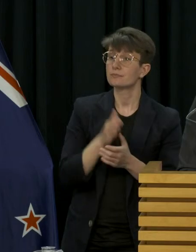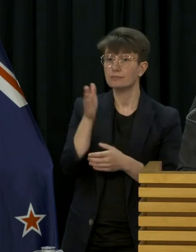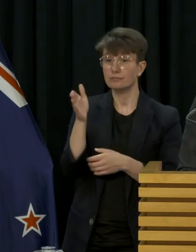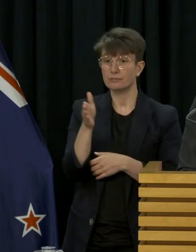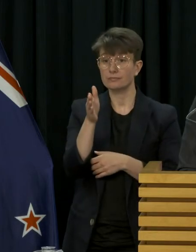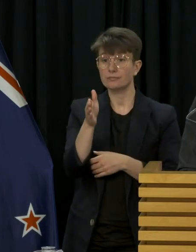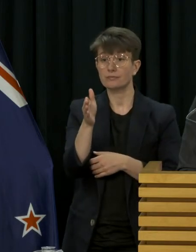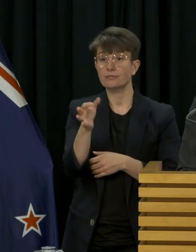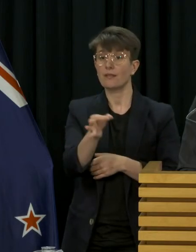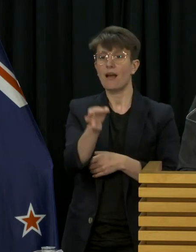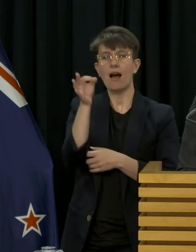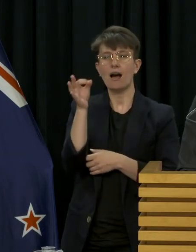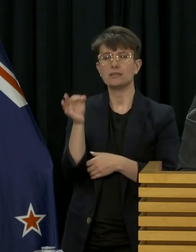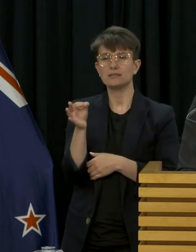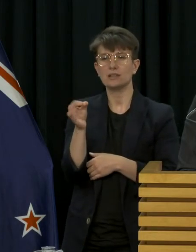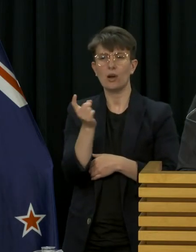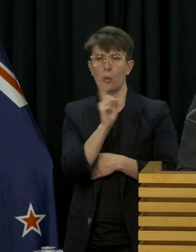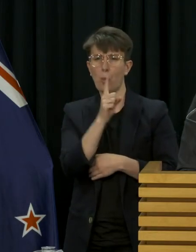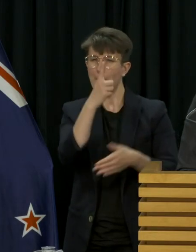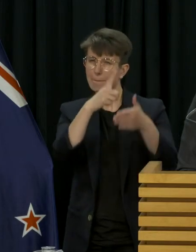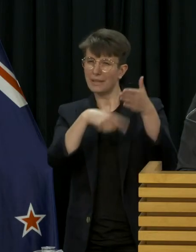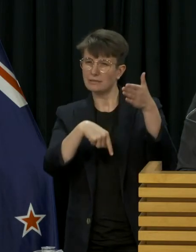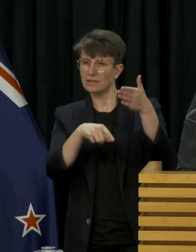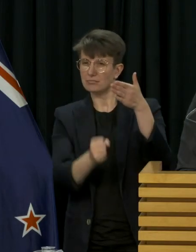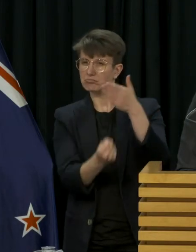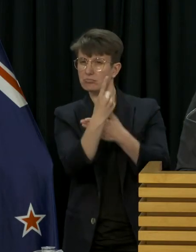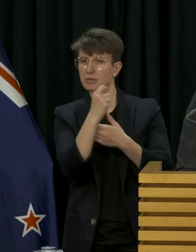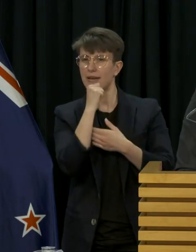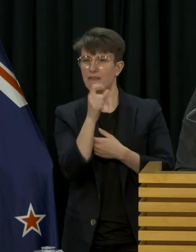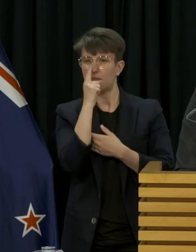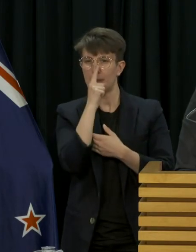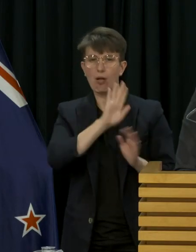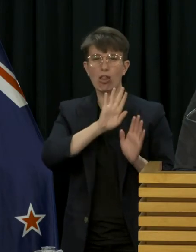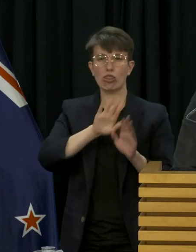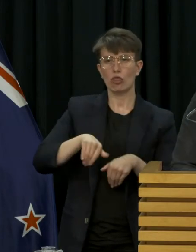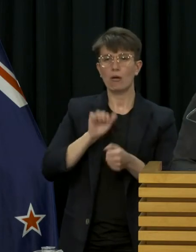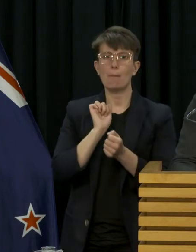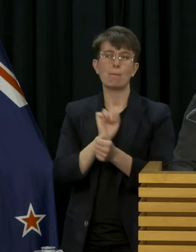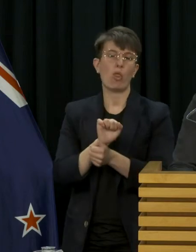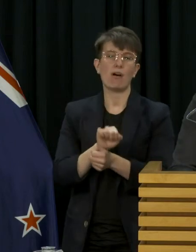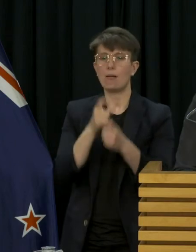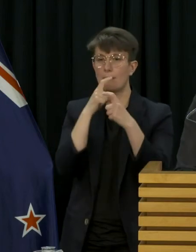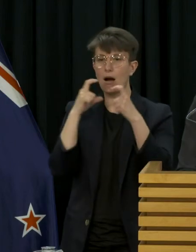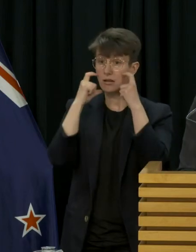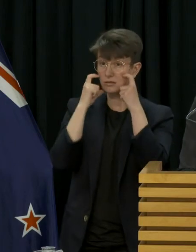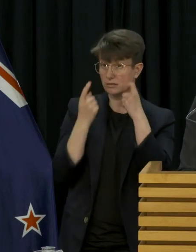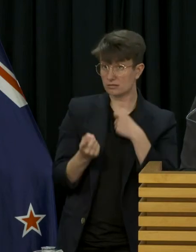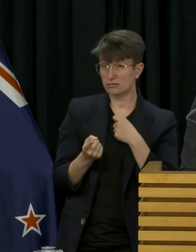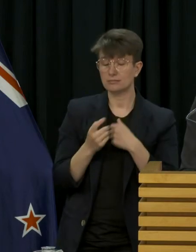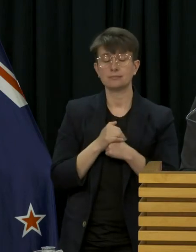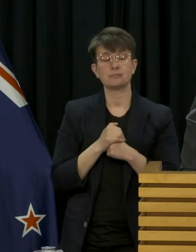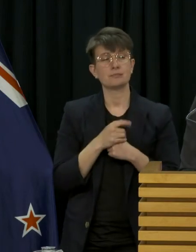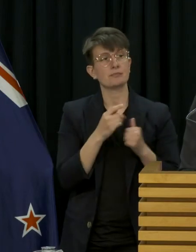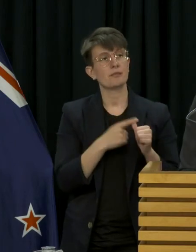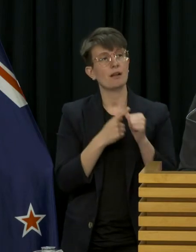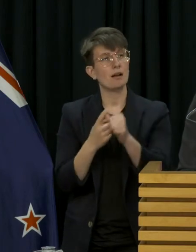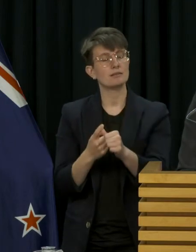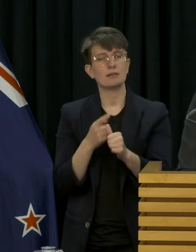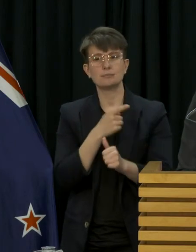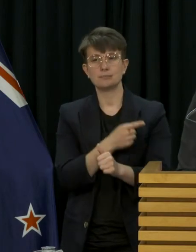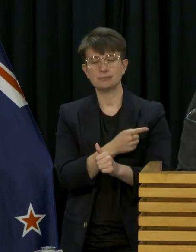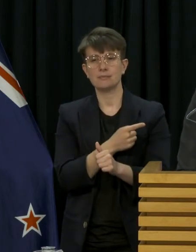What penalties did you decide on for people who don't follow? Look, the penalties under the